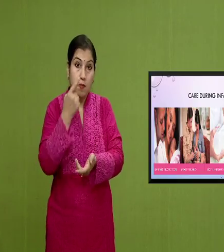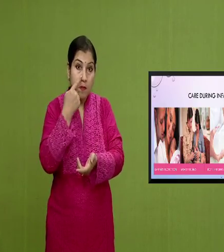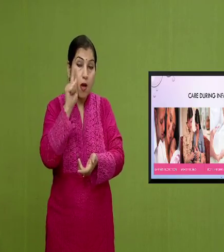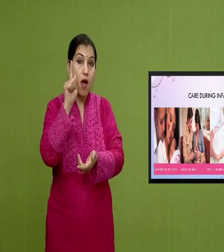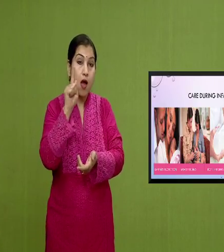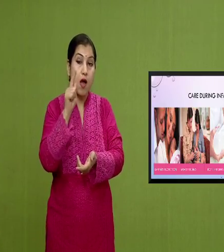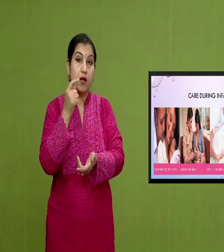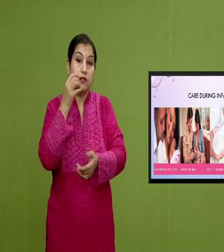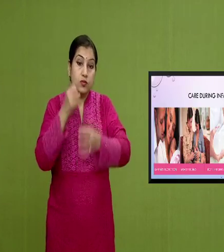exclusively